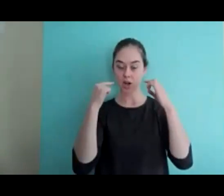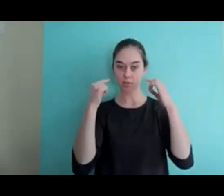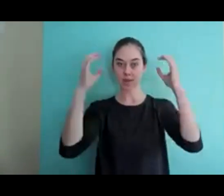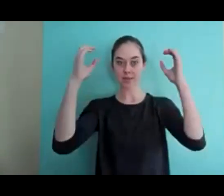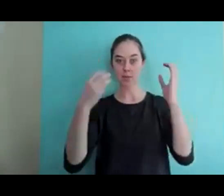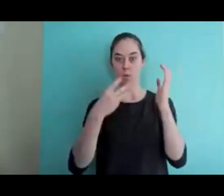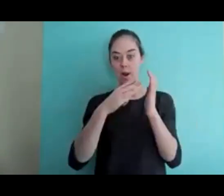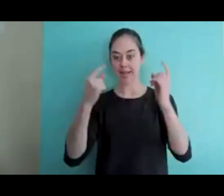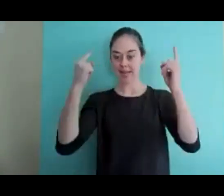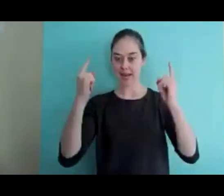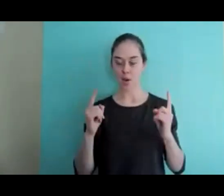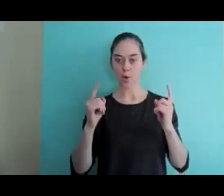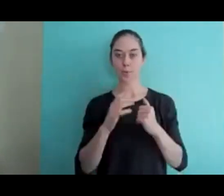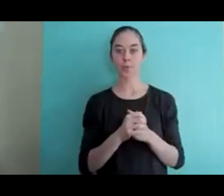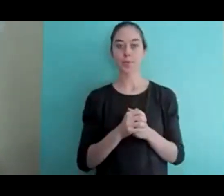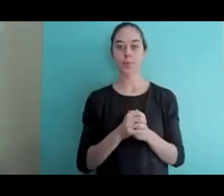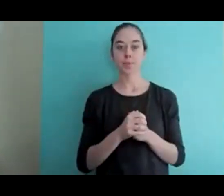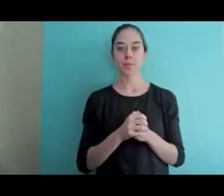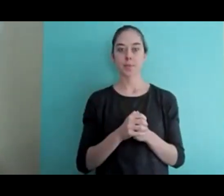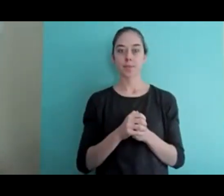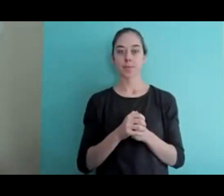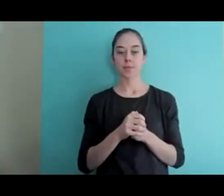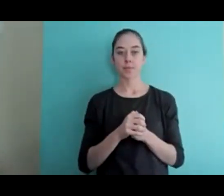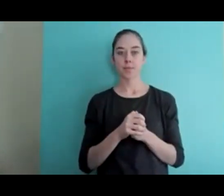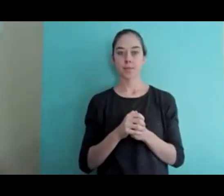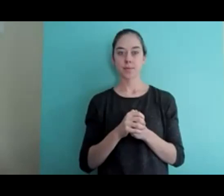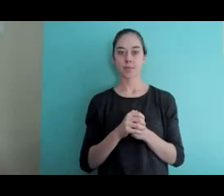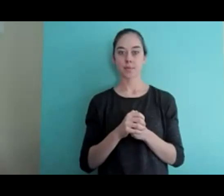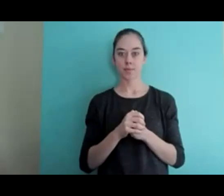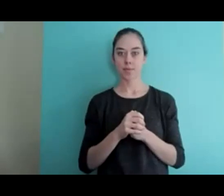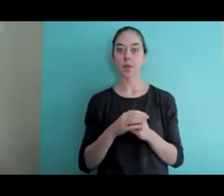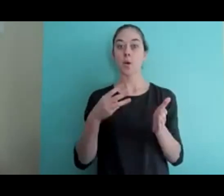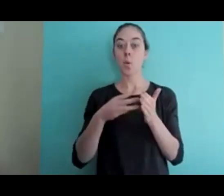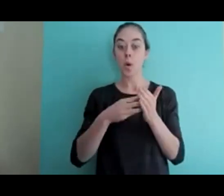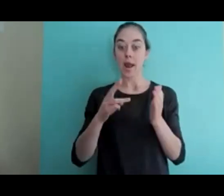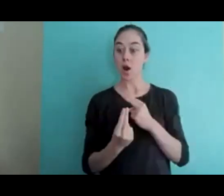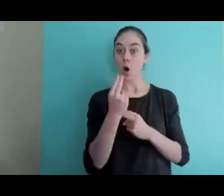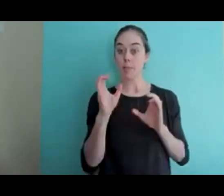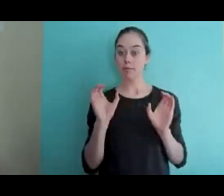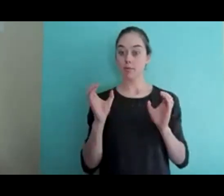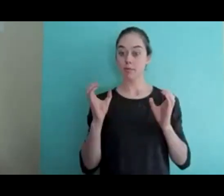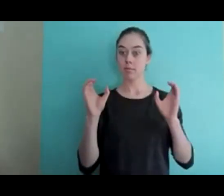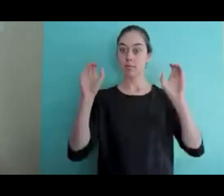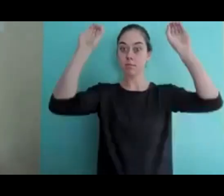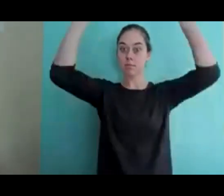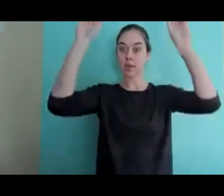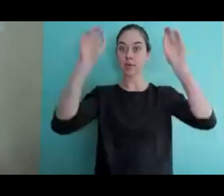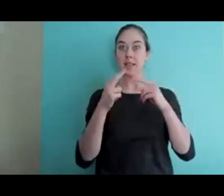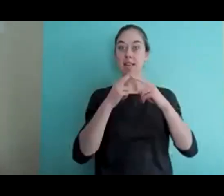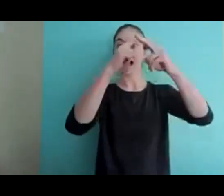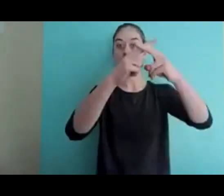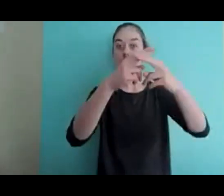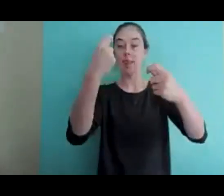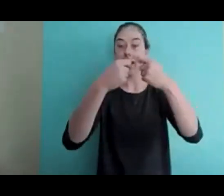Out, back in. So palms facing out. So your palms are facing me when you go up and facing your face when you go back